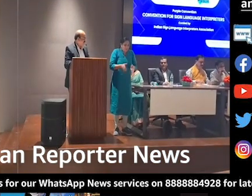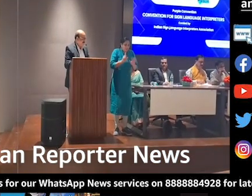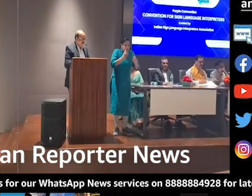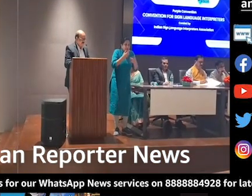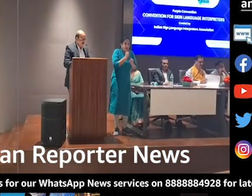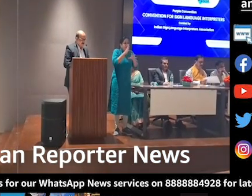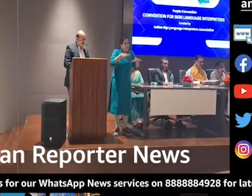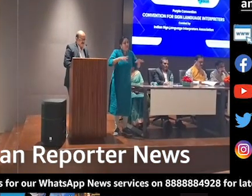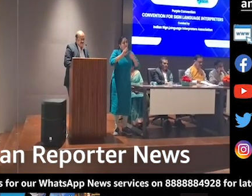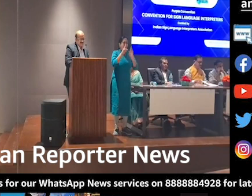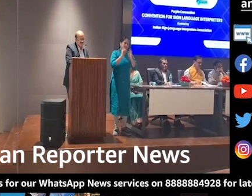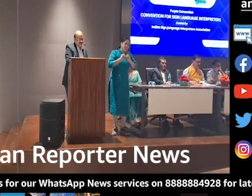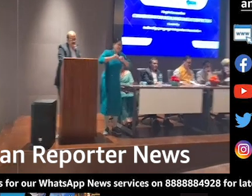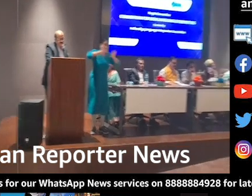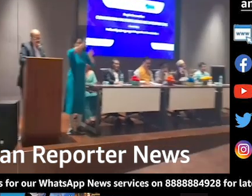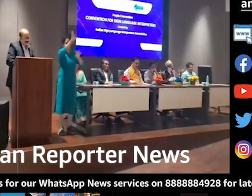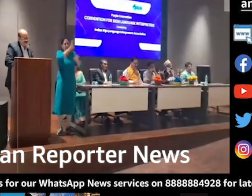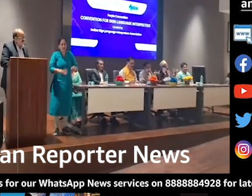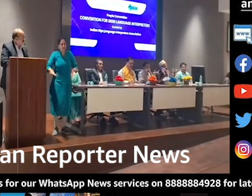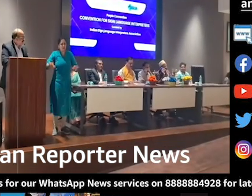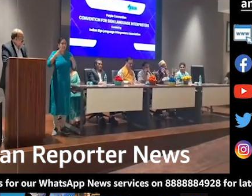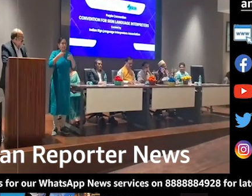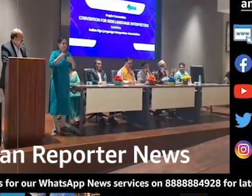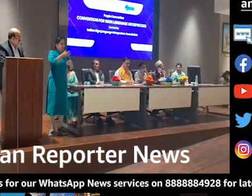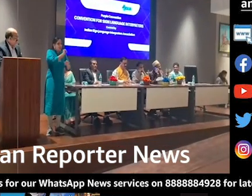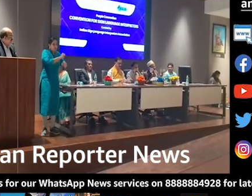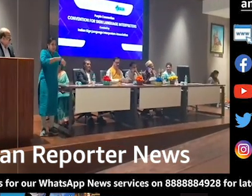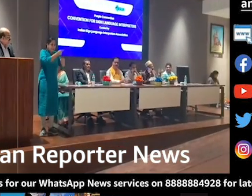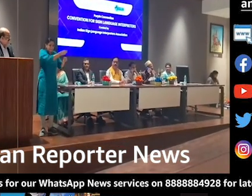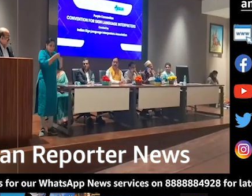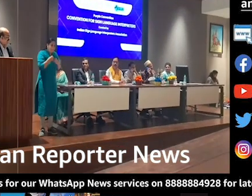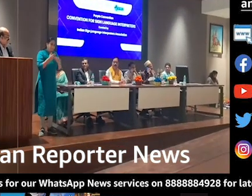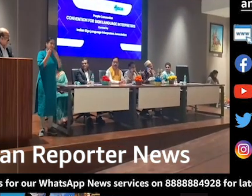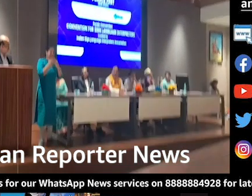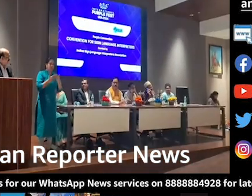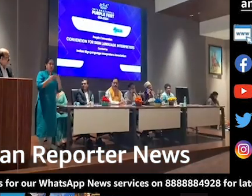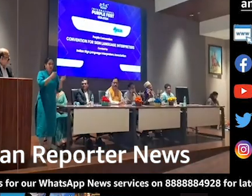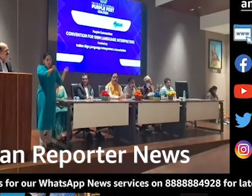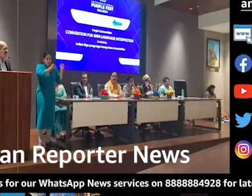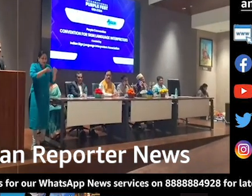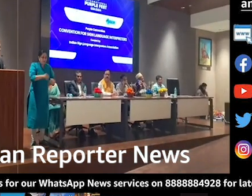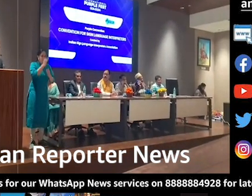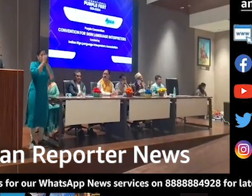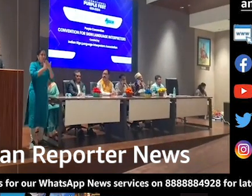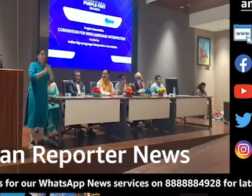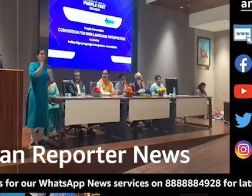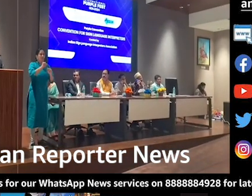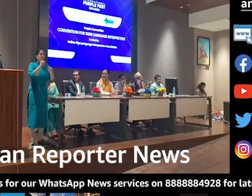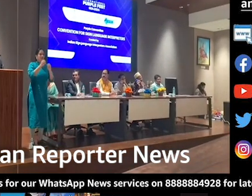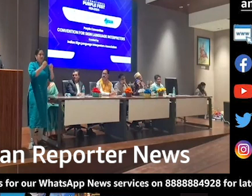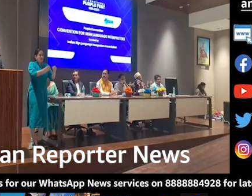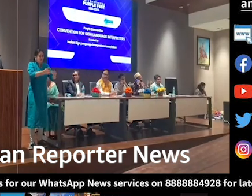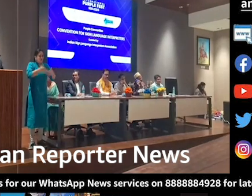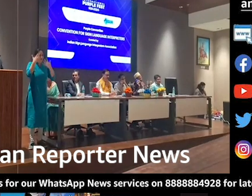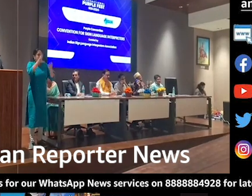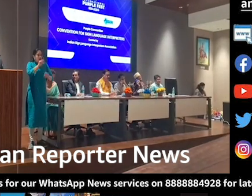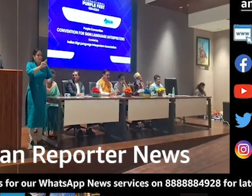happen. Thank you once again for having spared your time, sir, for having come to give your